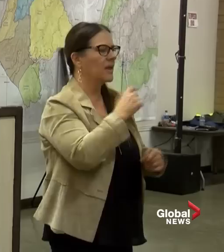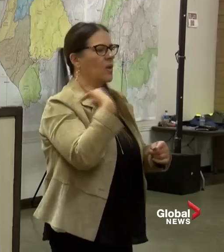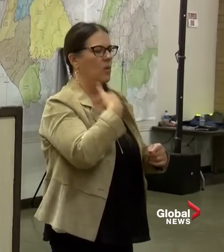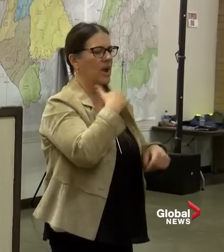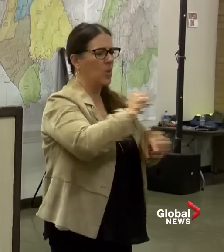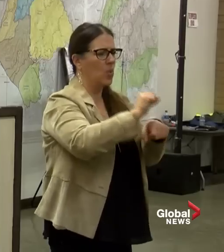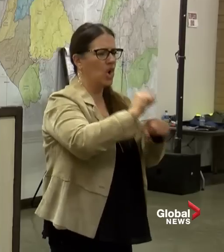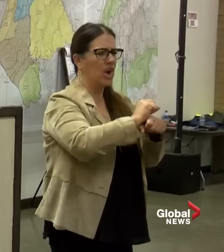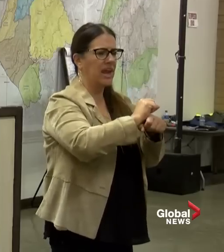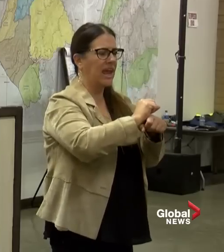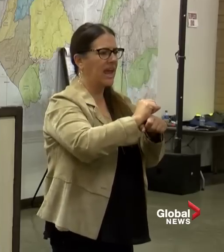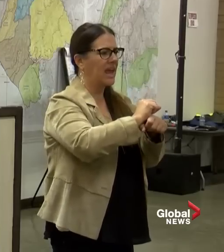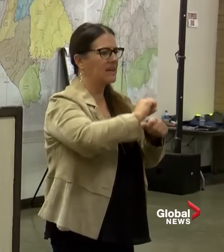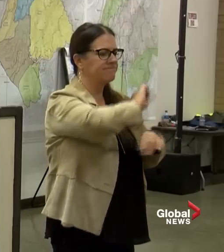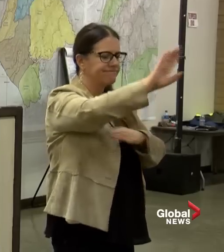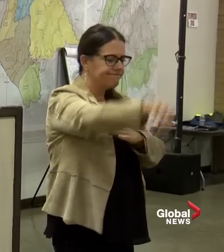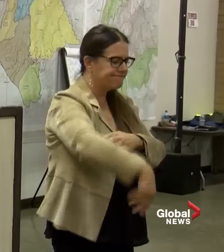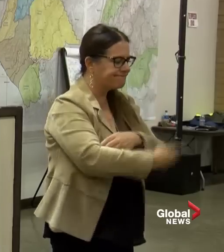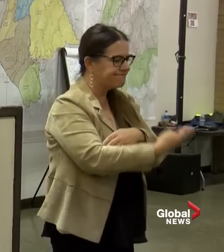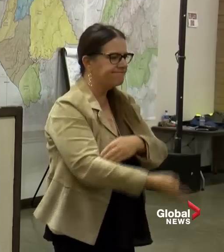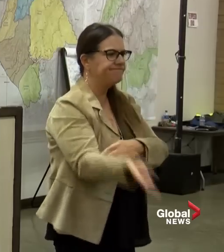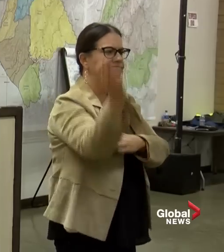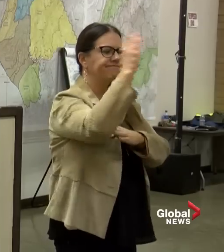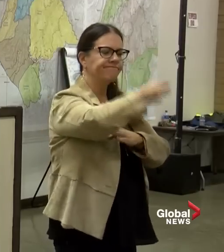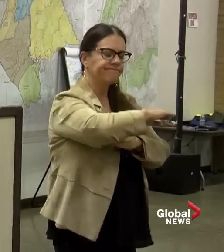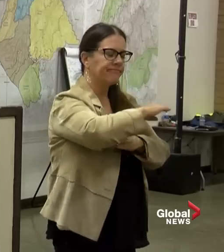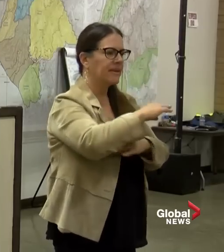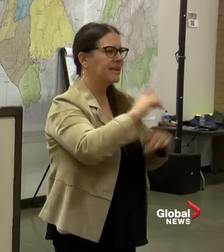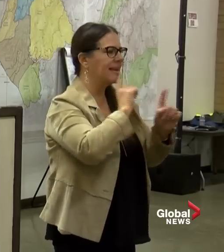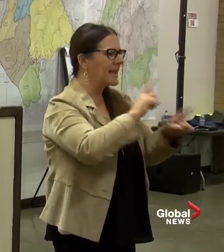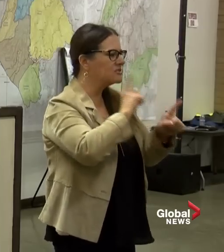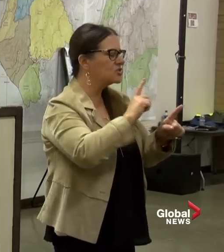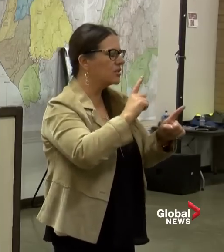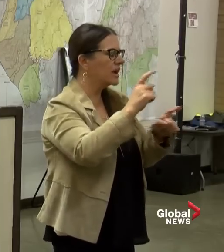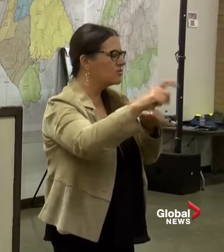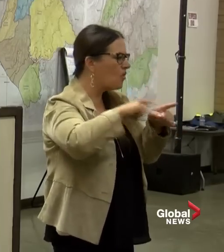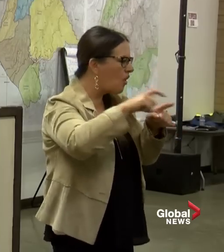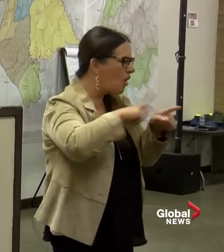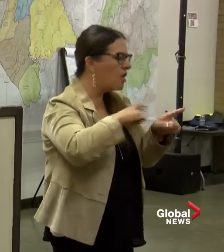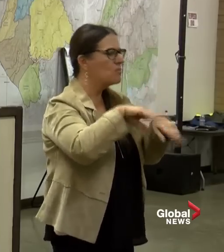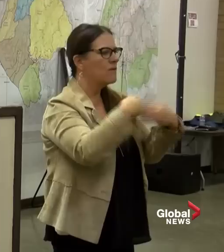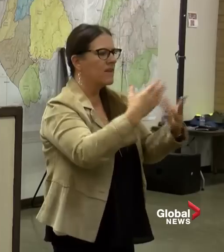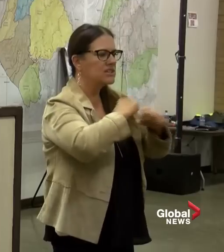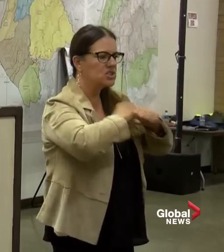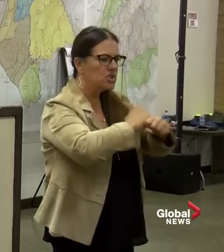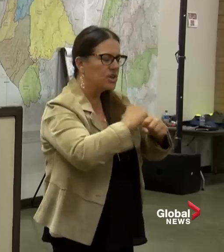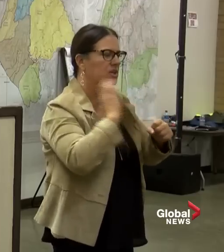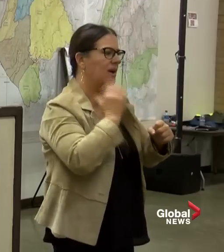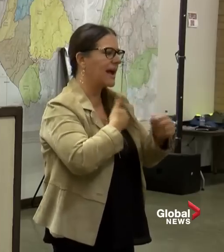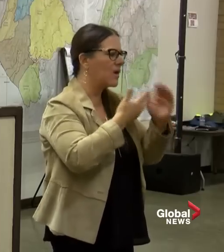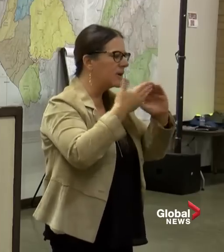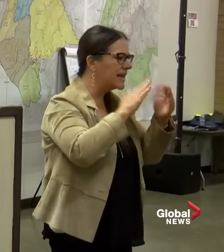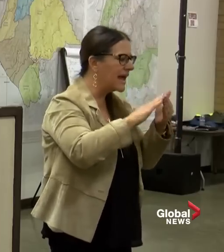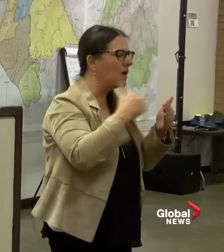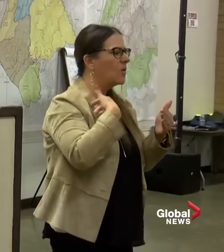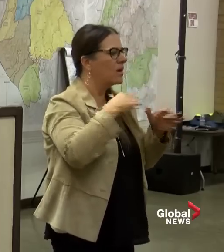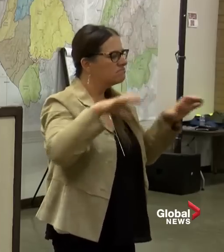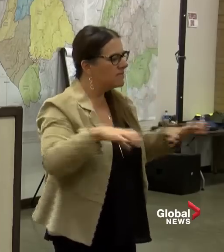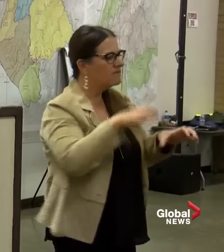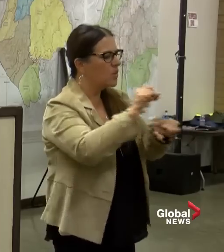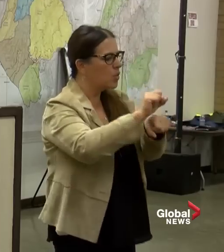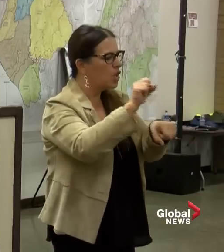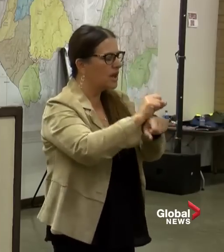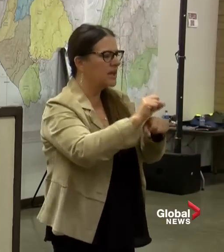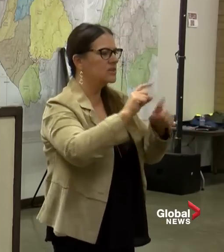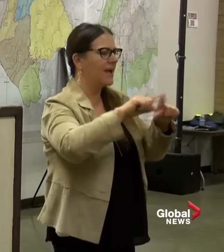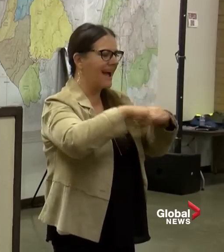around the clock with mutual aid resources, answering calls for service, and providing security to our town. We are actively working on a